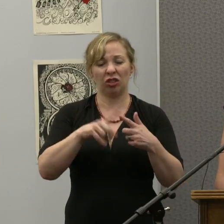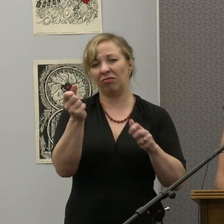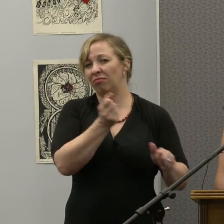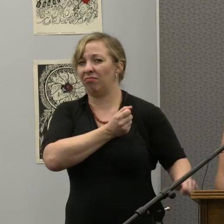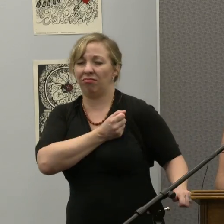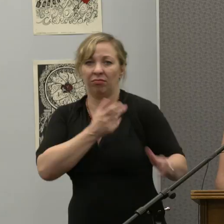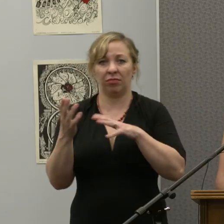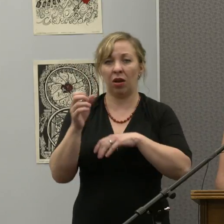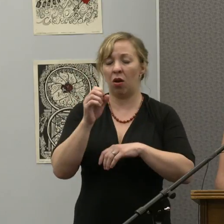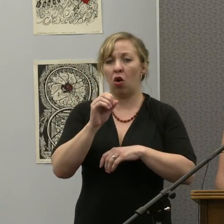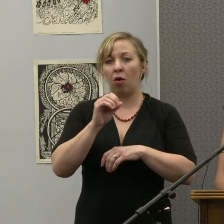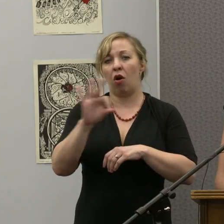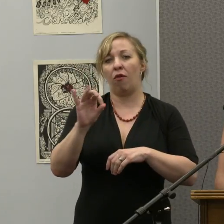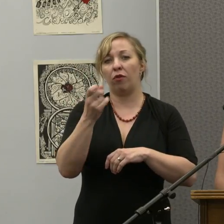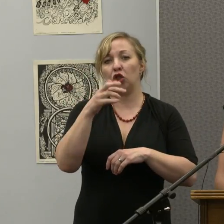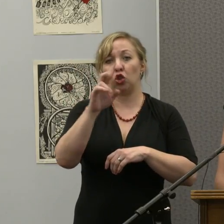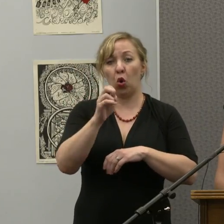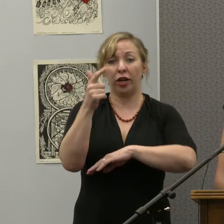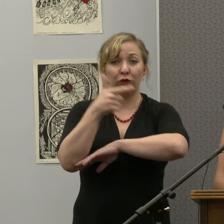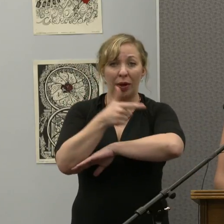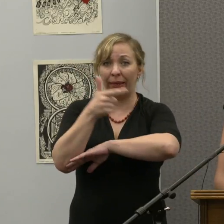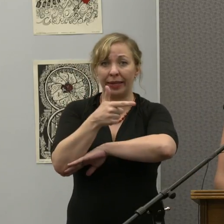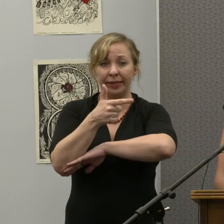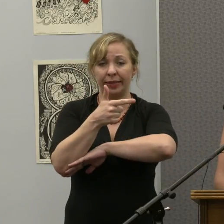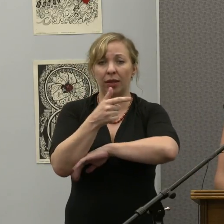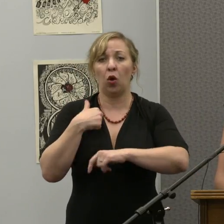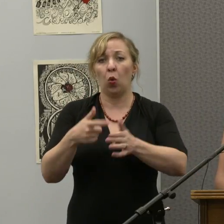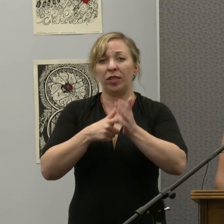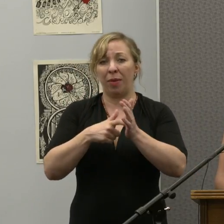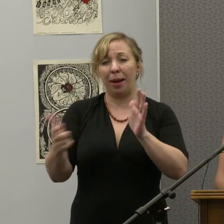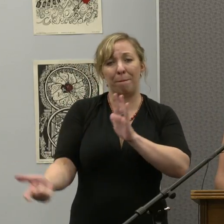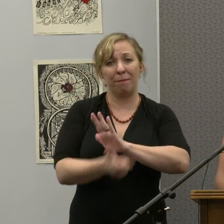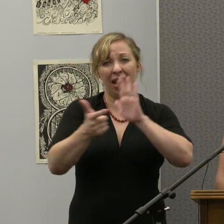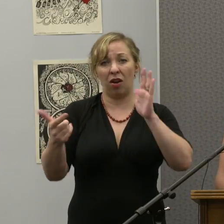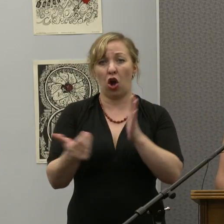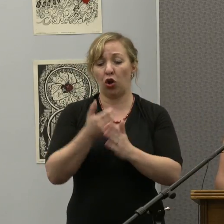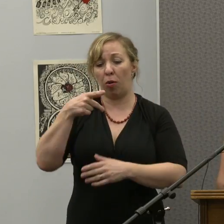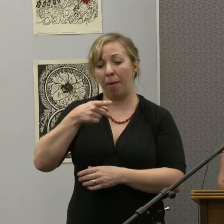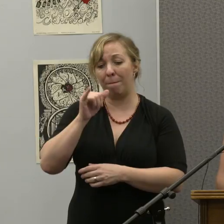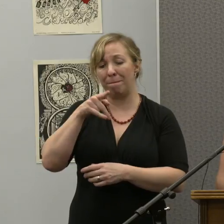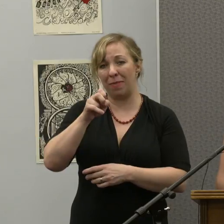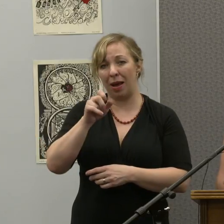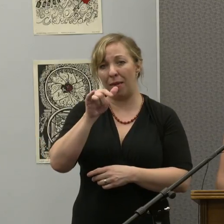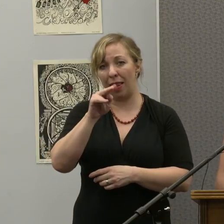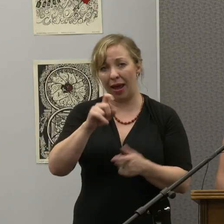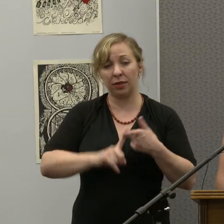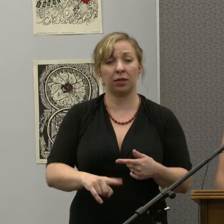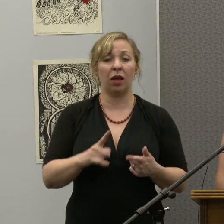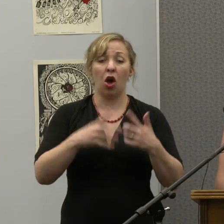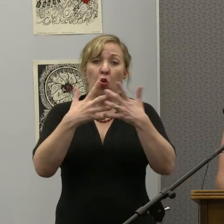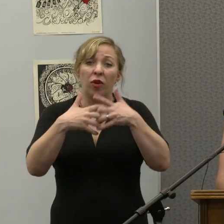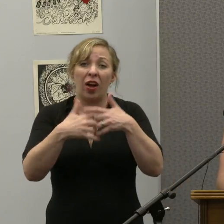drilling. We demand a ban on all new pipelines, refineries, and coal, oil, and